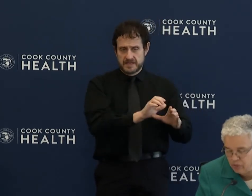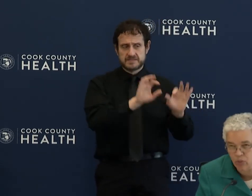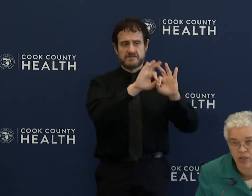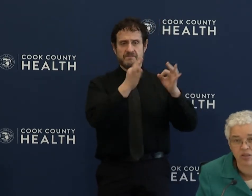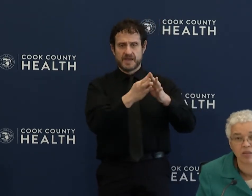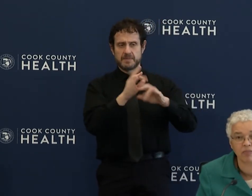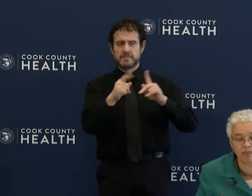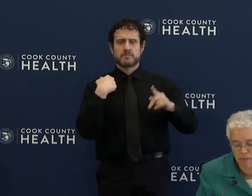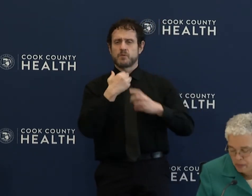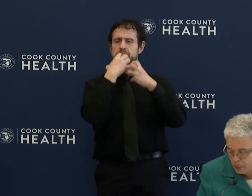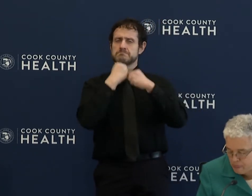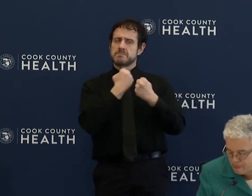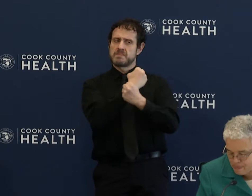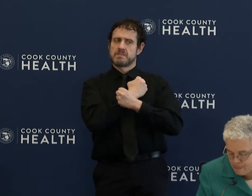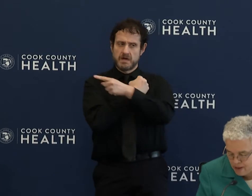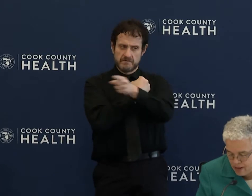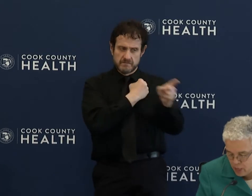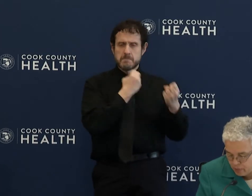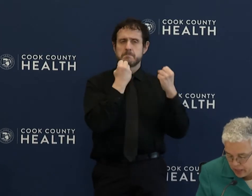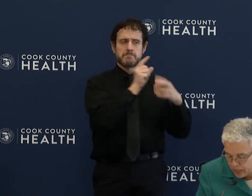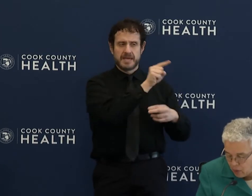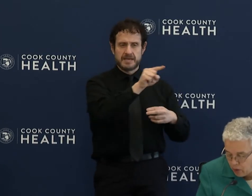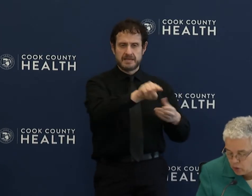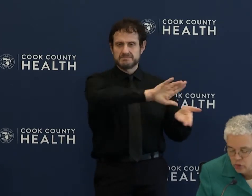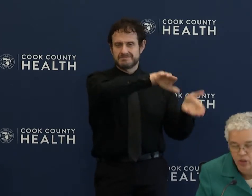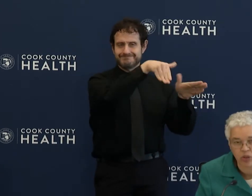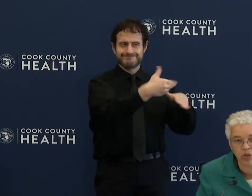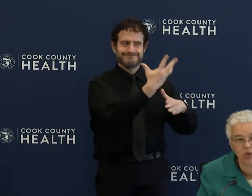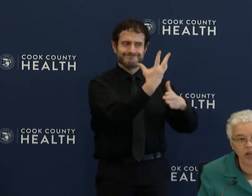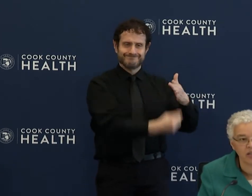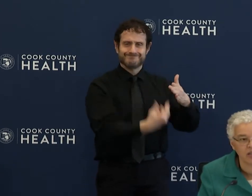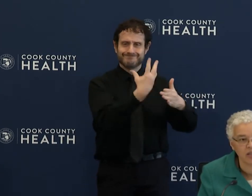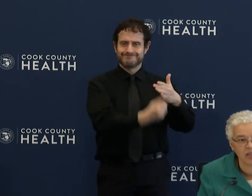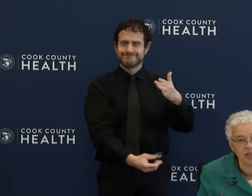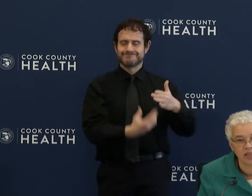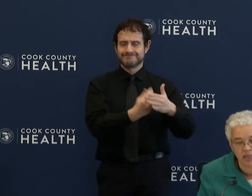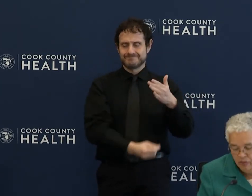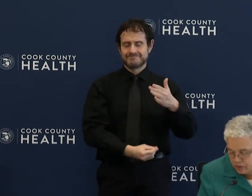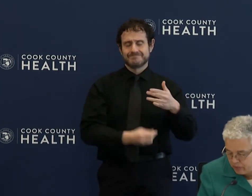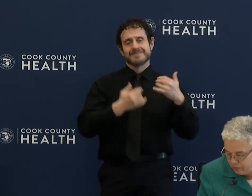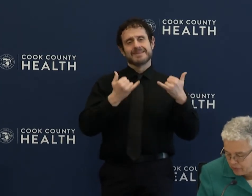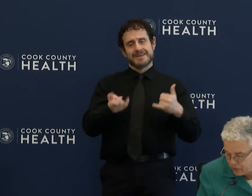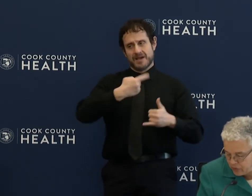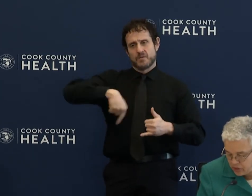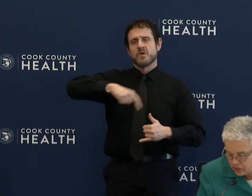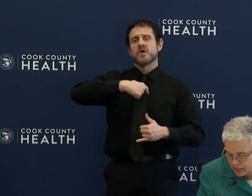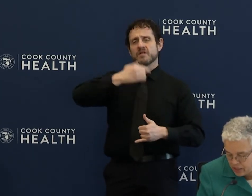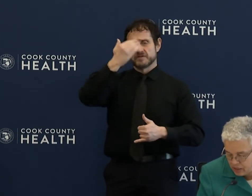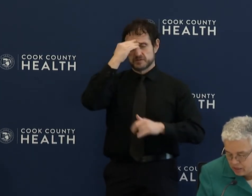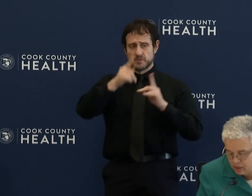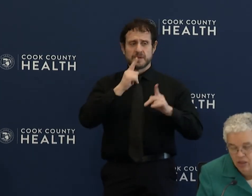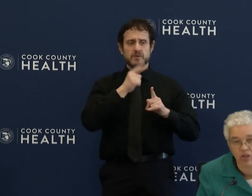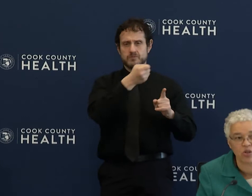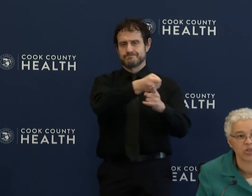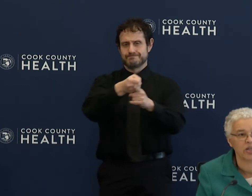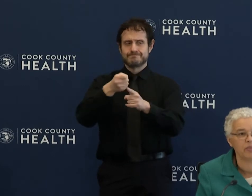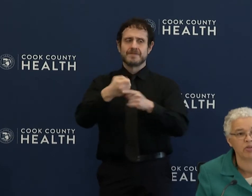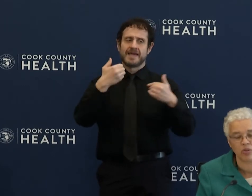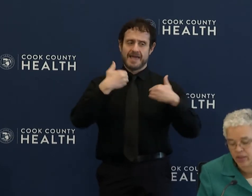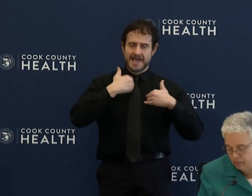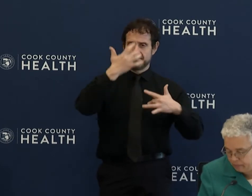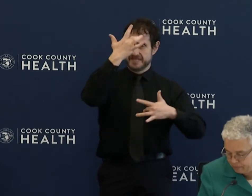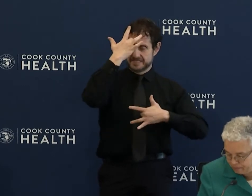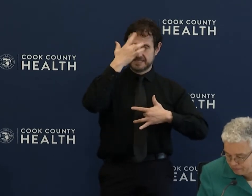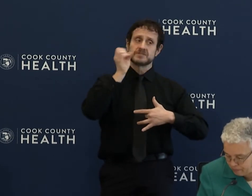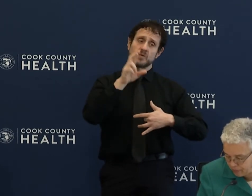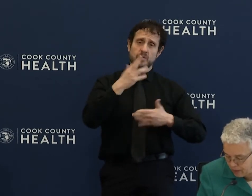and loved ones. By now, we all know someone who has suffered through the disease or succumbed to